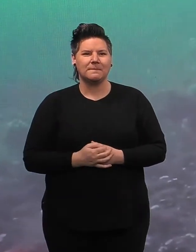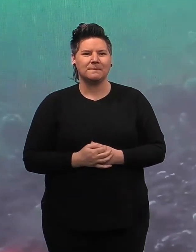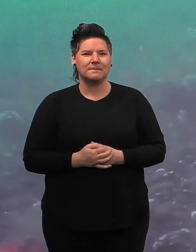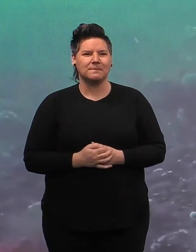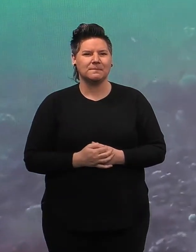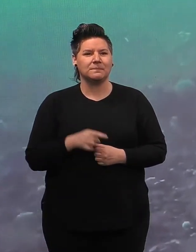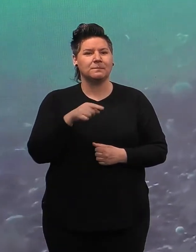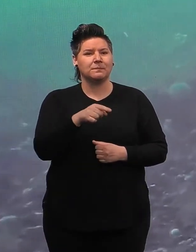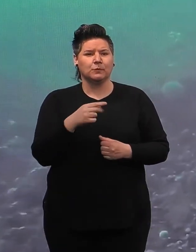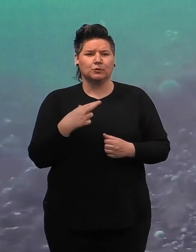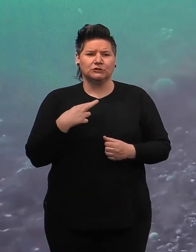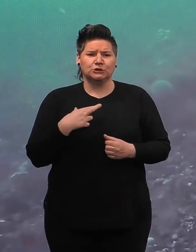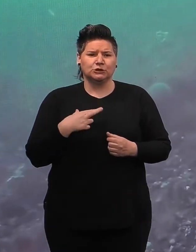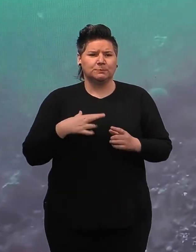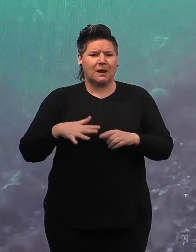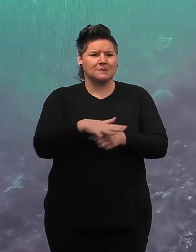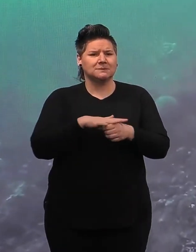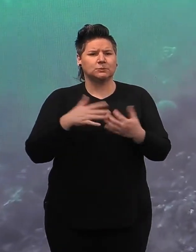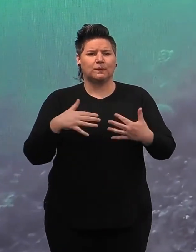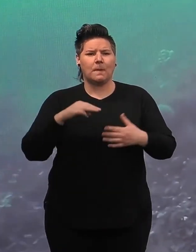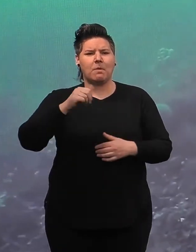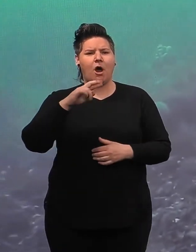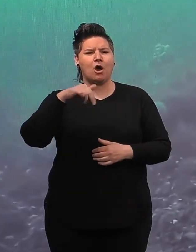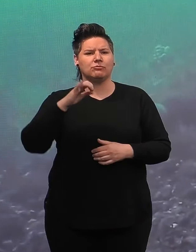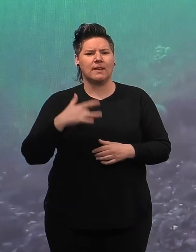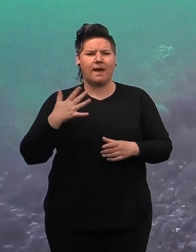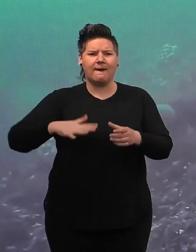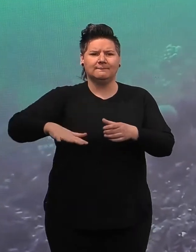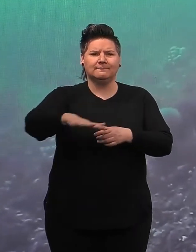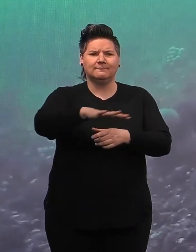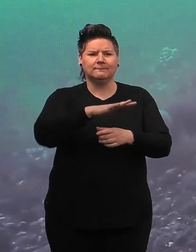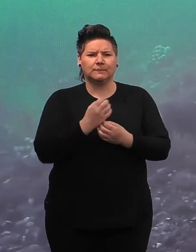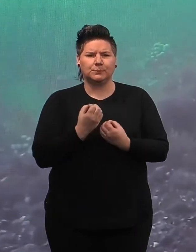that makes this a very, very rich place for marine life. So